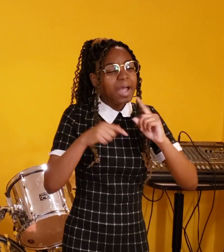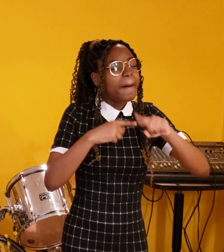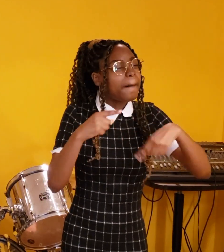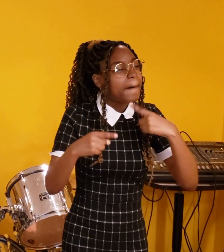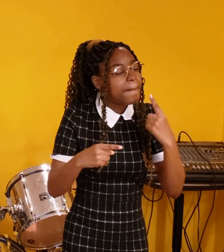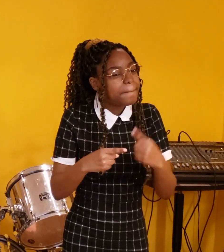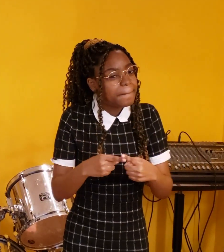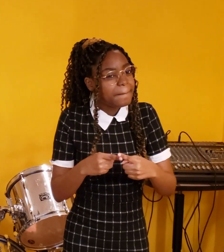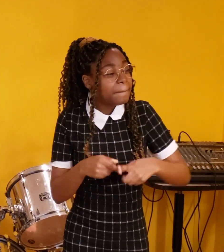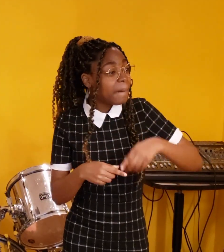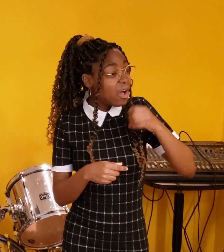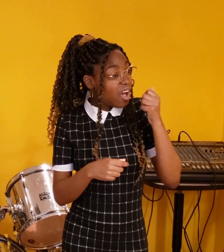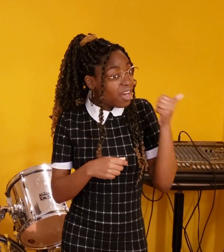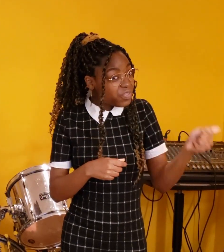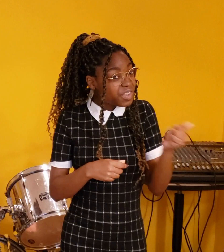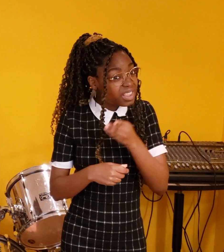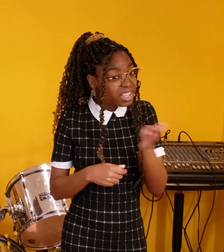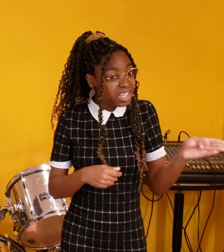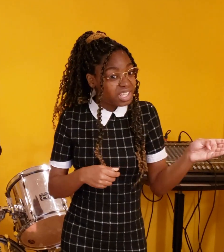created yet.